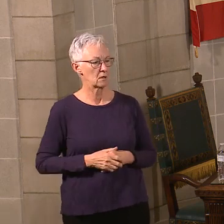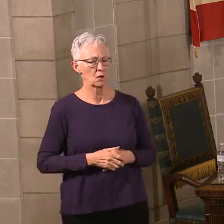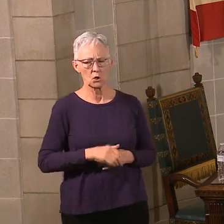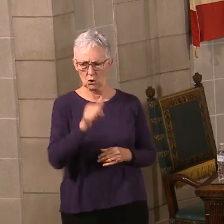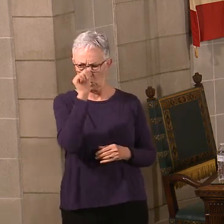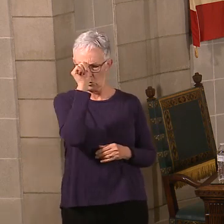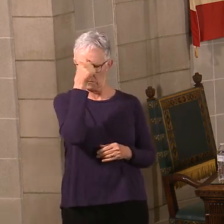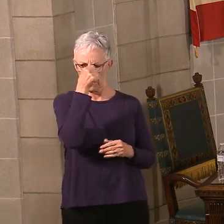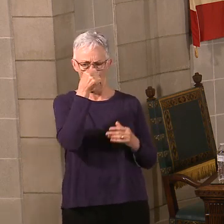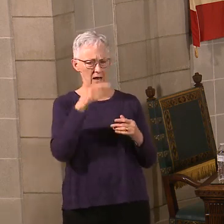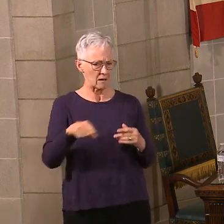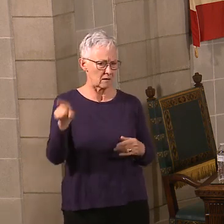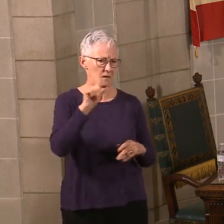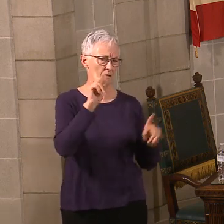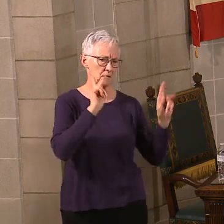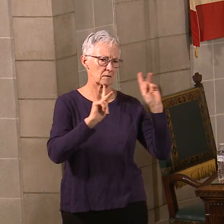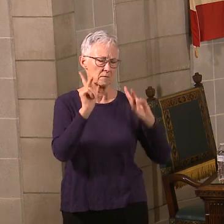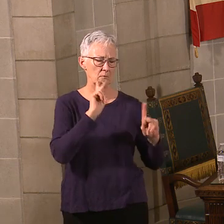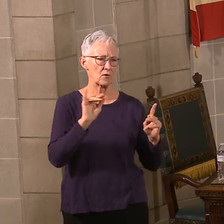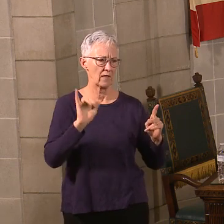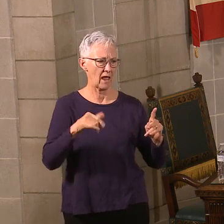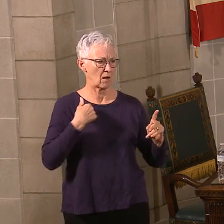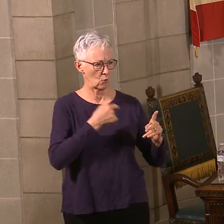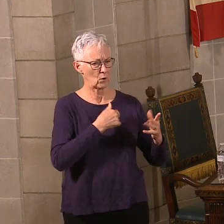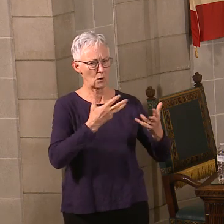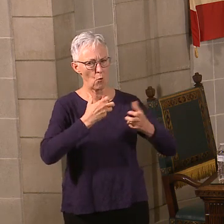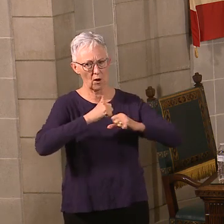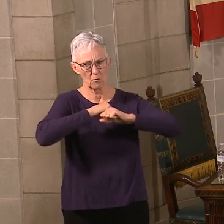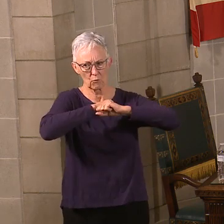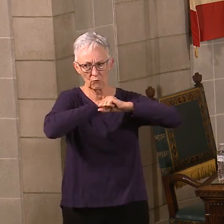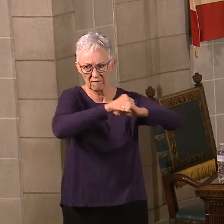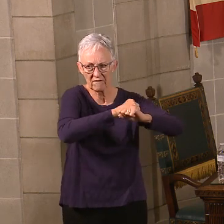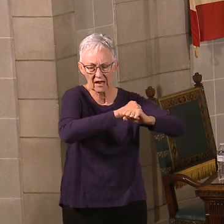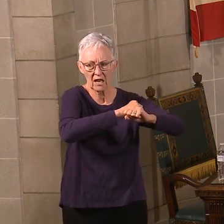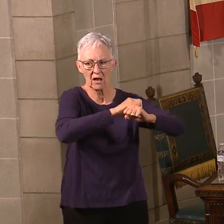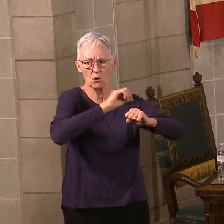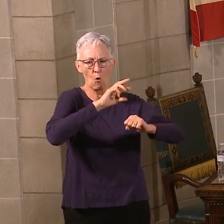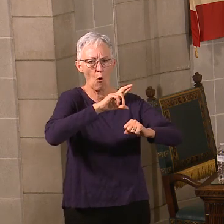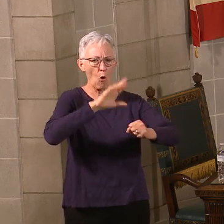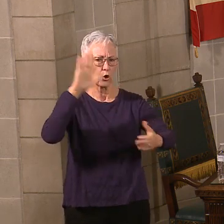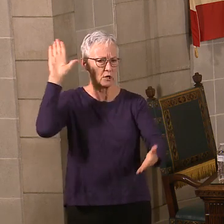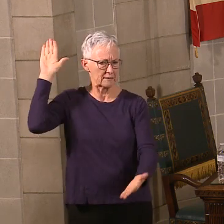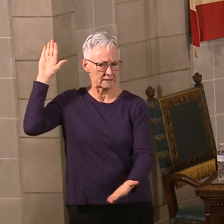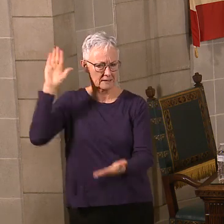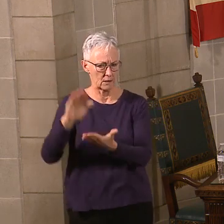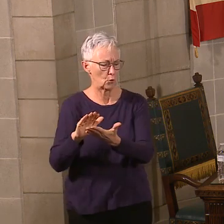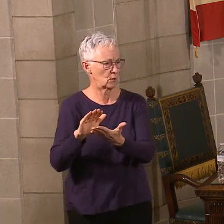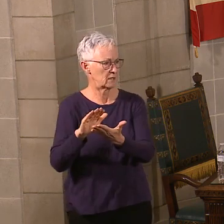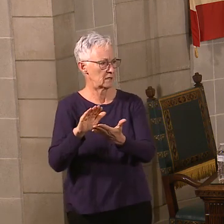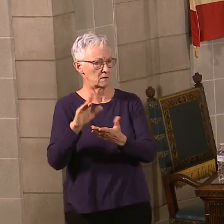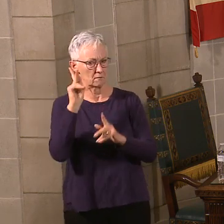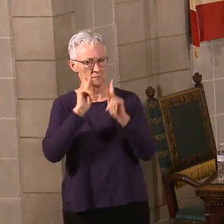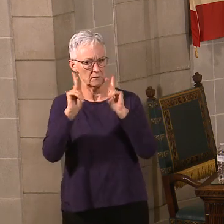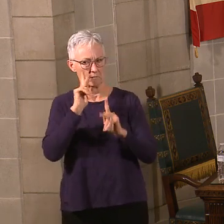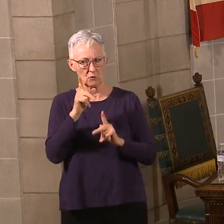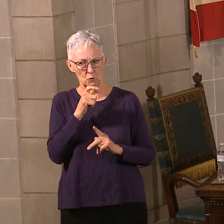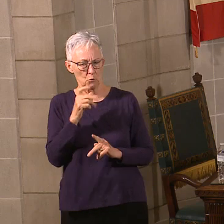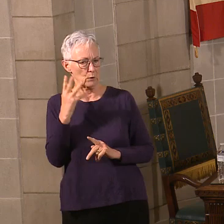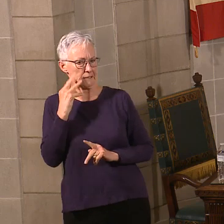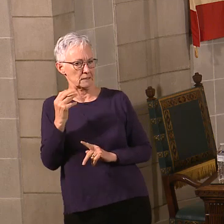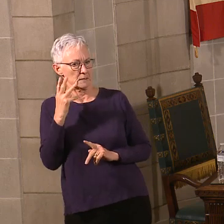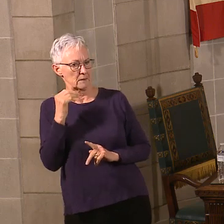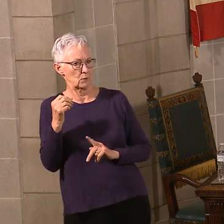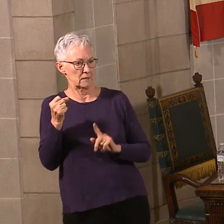ending domestic violence or curbing it is something we can all be a part of, especially at this time when we know that victims may be